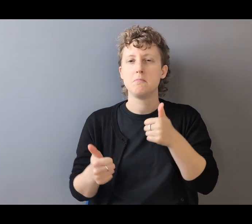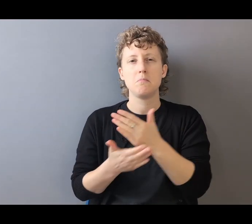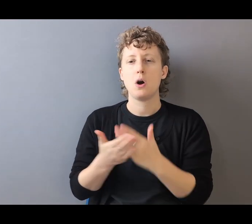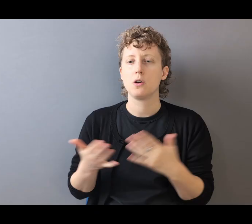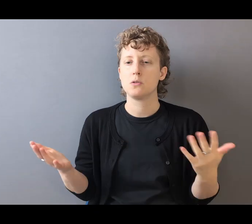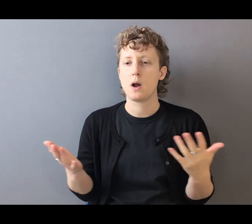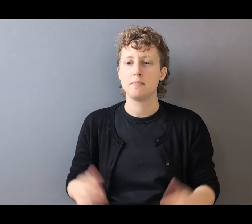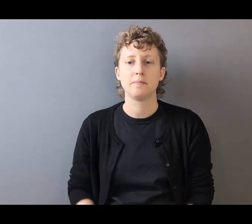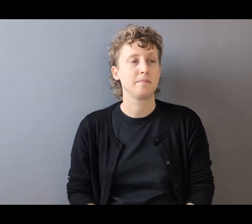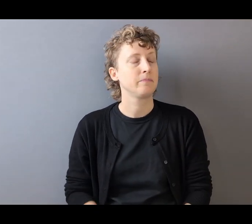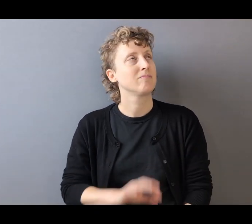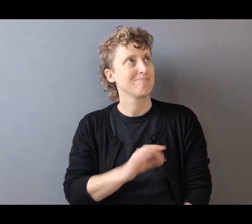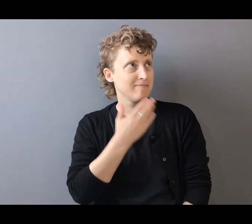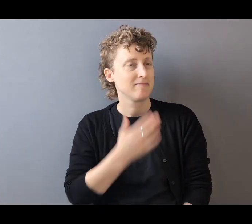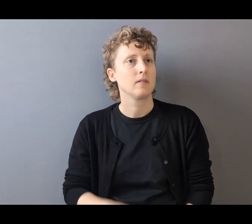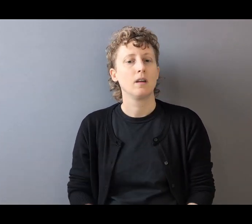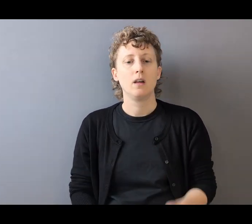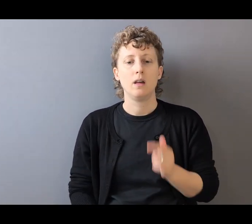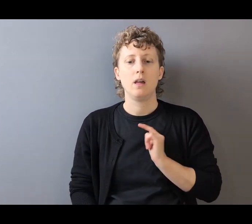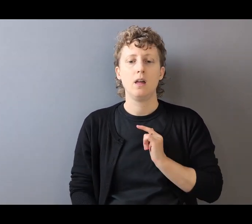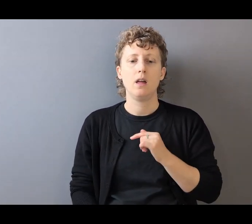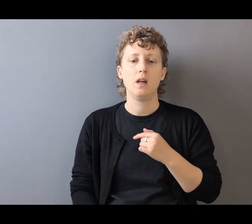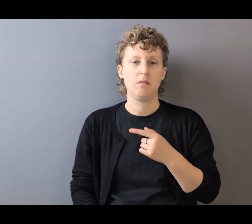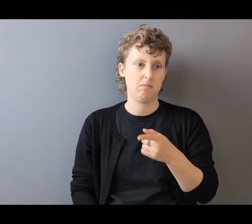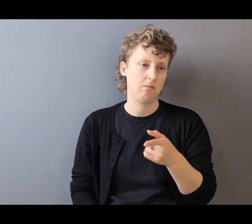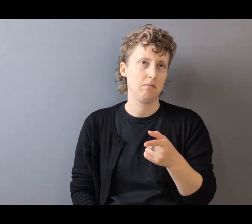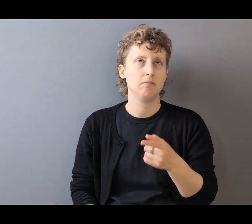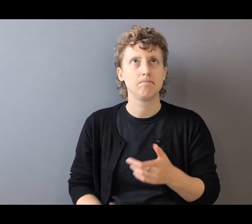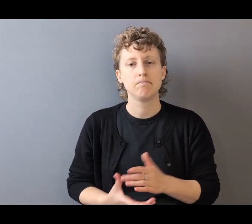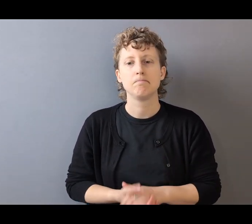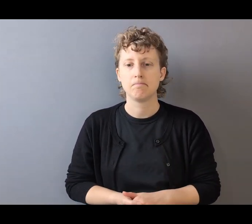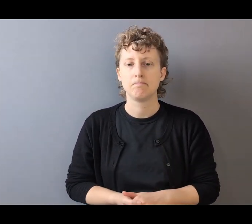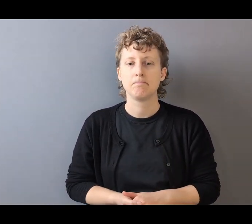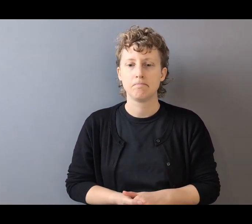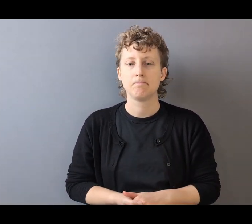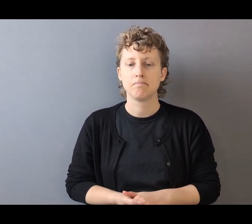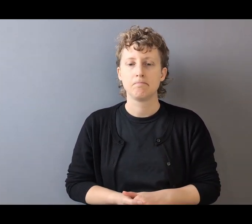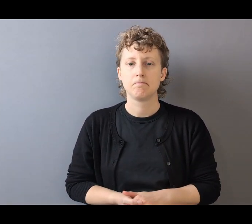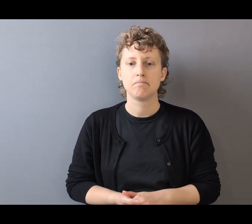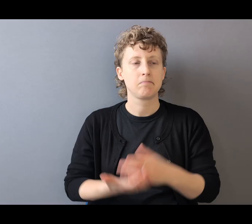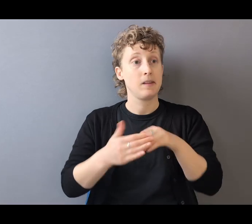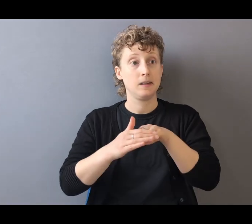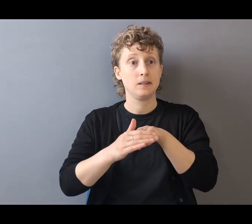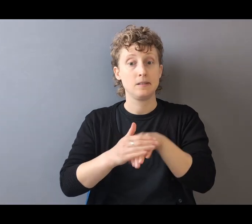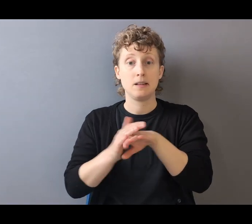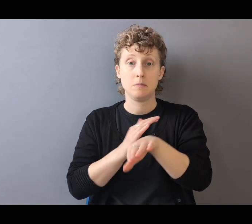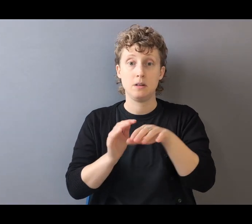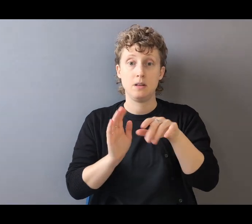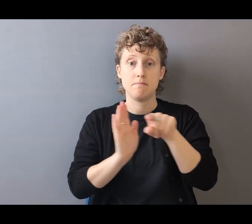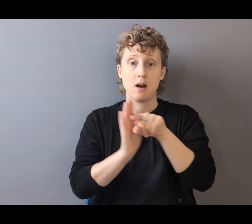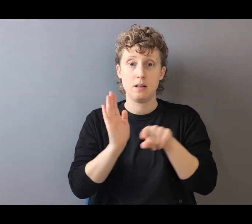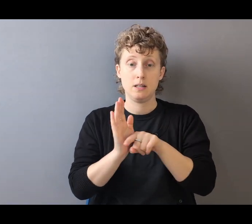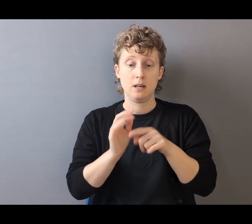thanks, Susanna. So, I mean, basically, you can imagine that as an accessibility policy officer, the